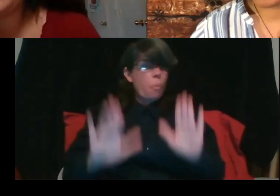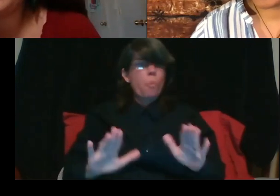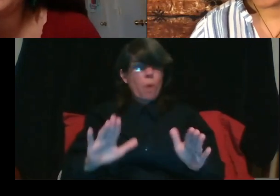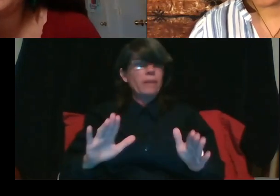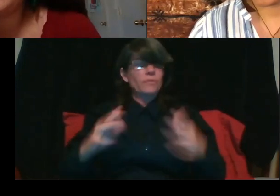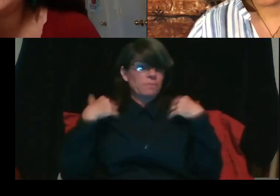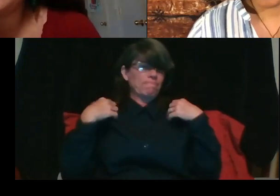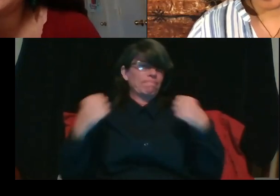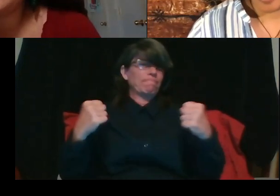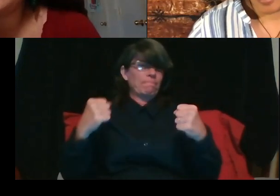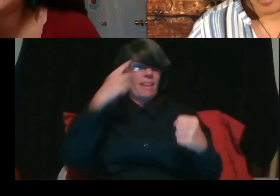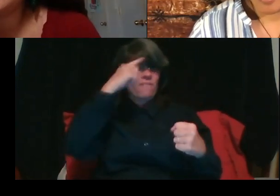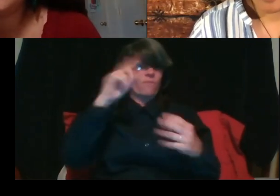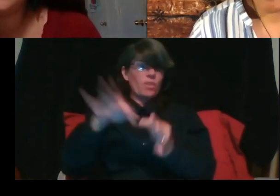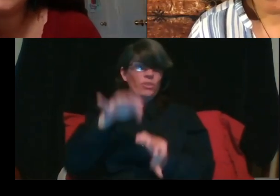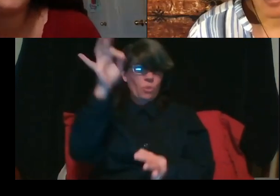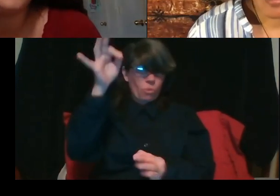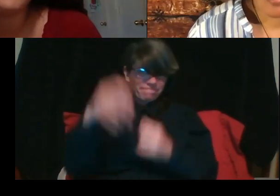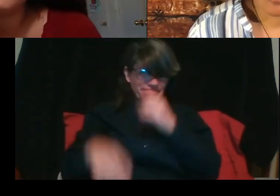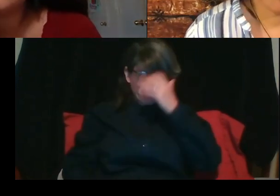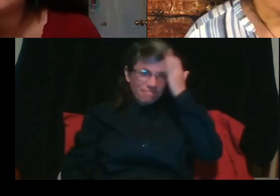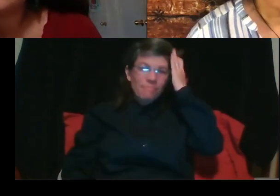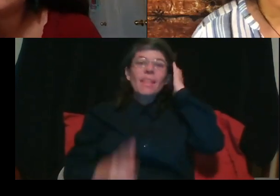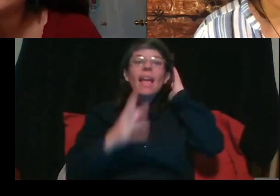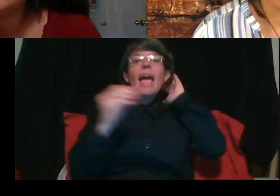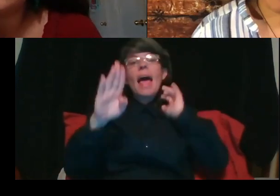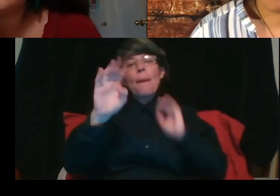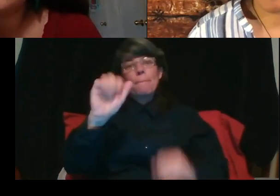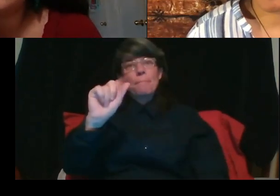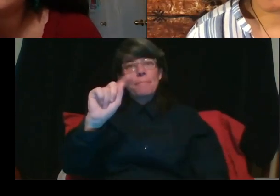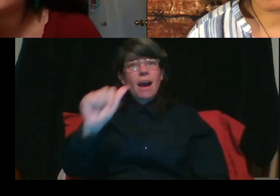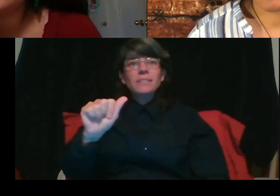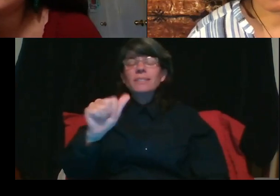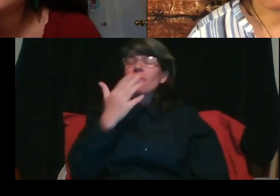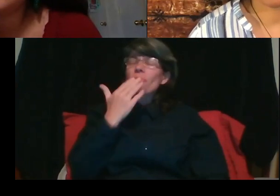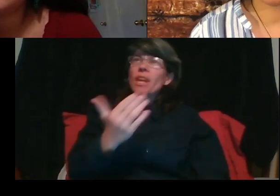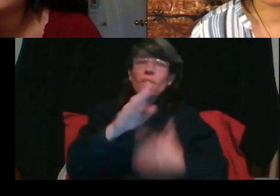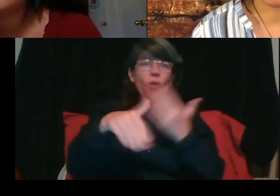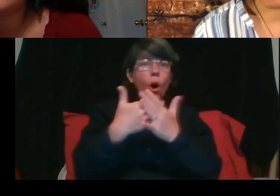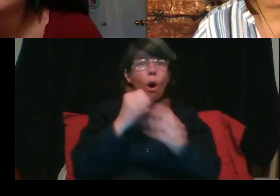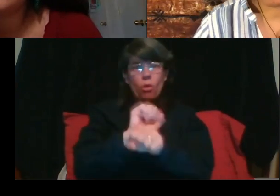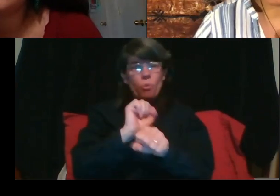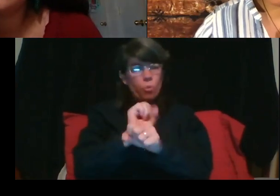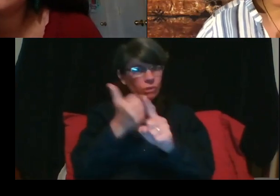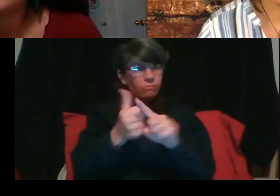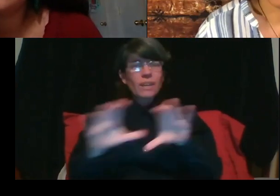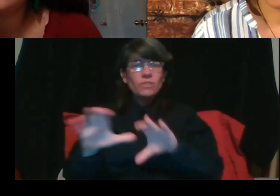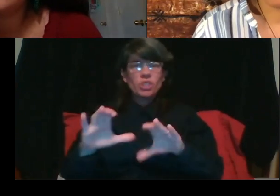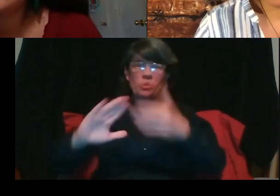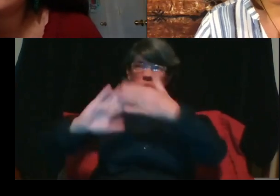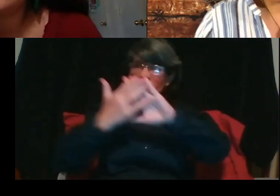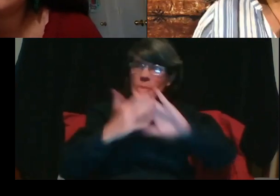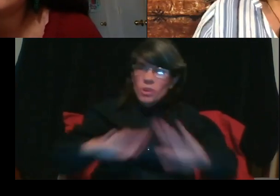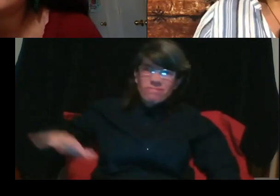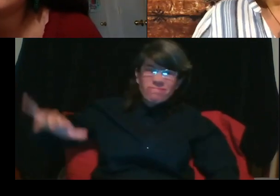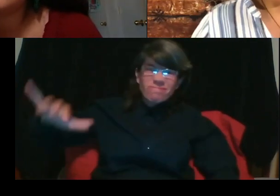soul. And Beata, thank you for all the work that you do in the community